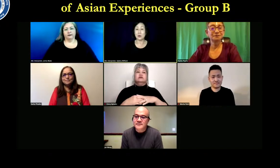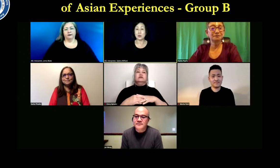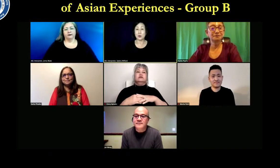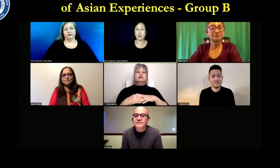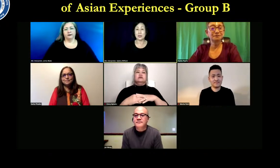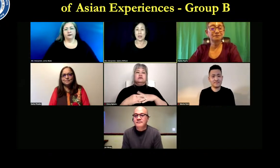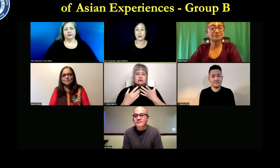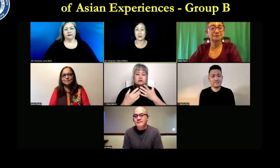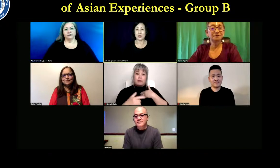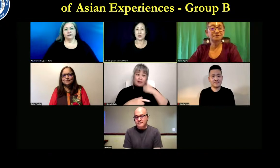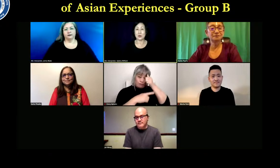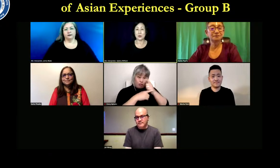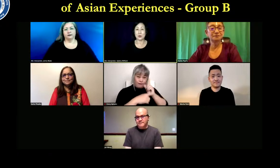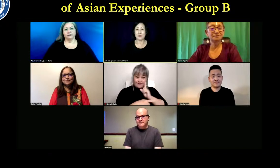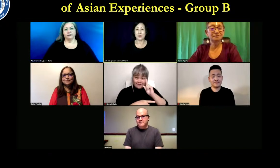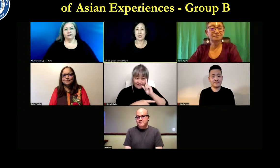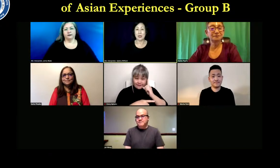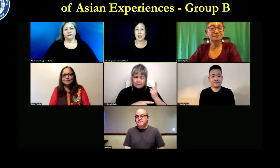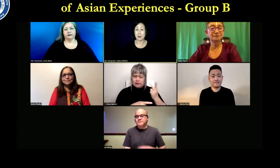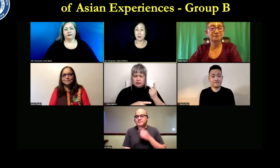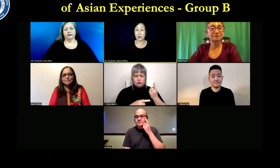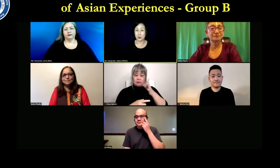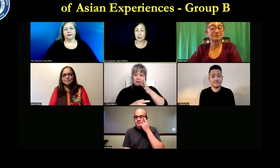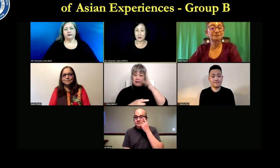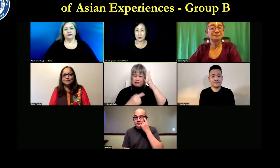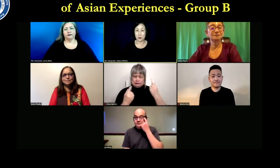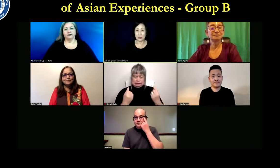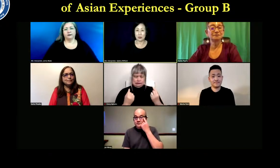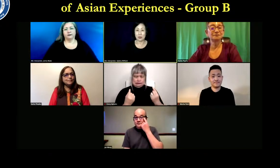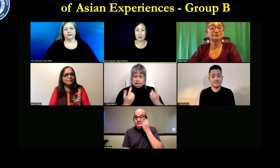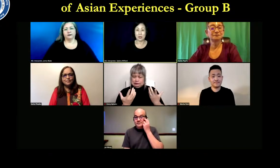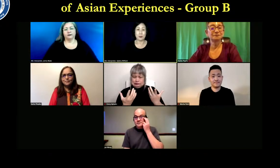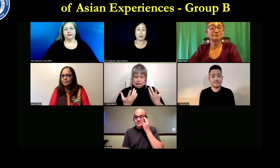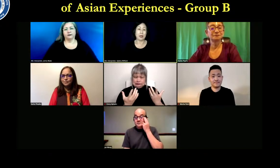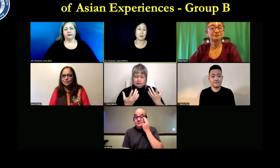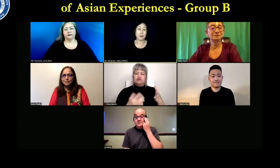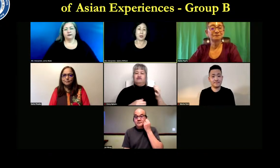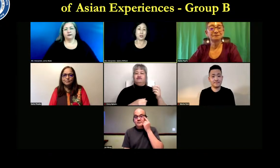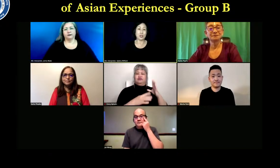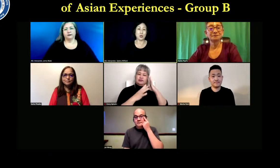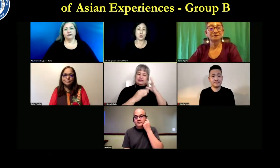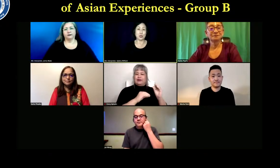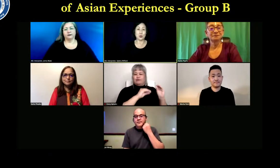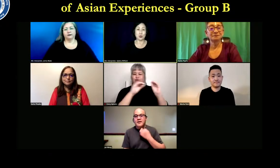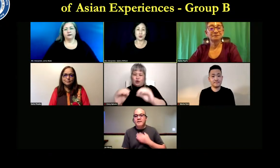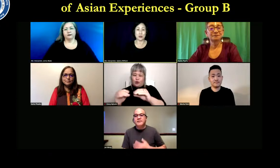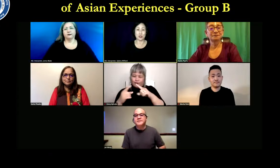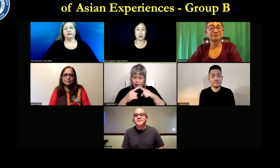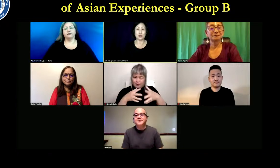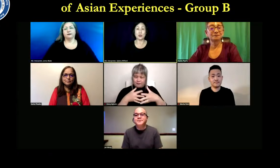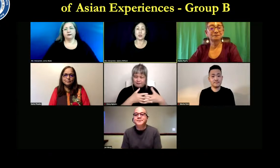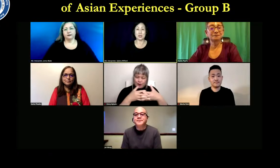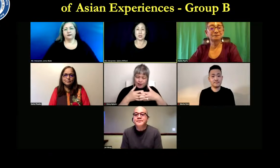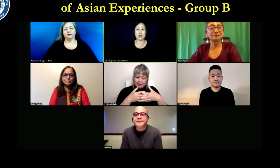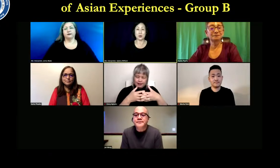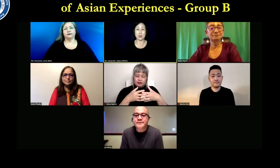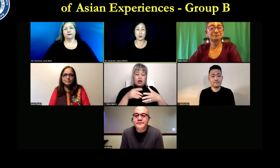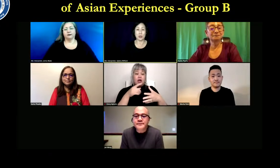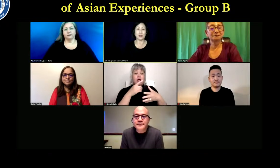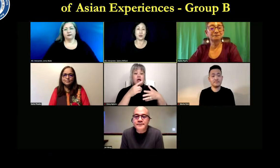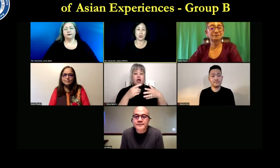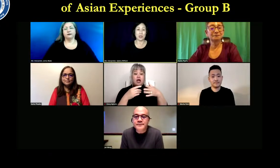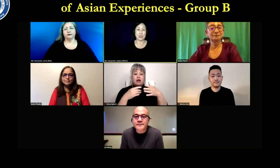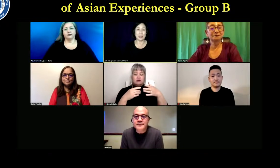Now, again, I was born deaf. So, and my brother is deaf as well. My parents didn't know what to do with two deaf children, so they decided